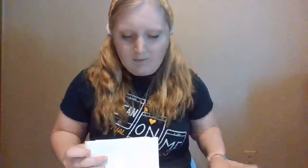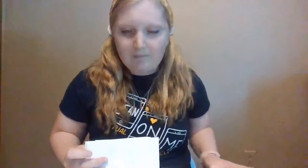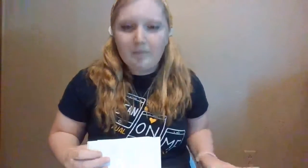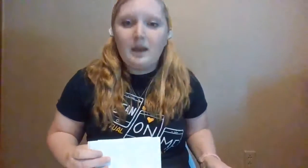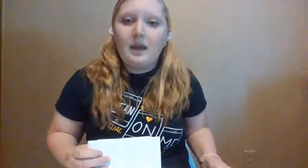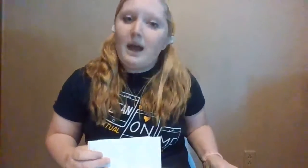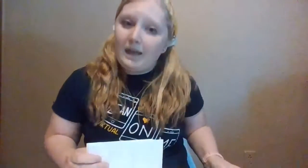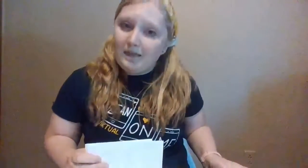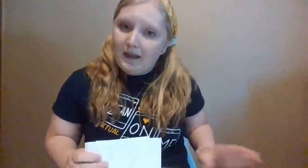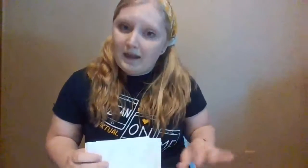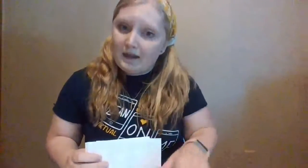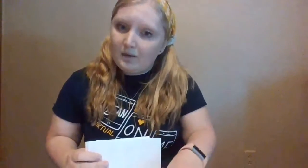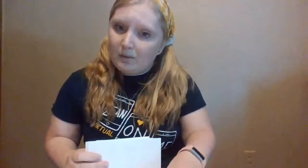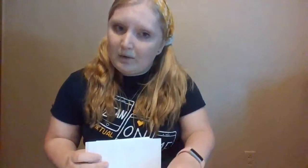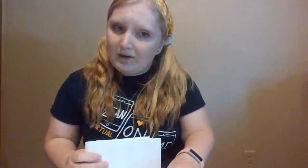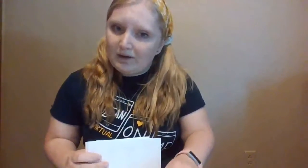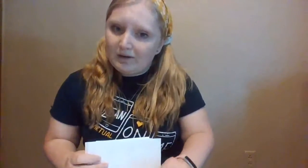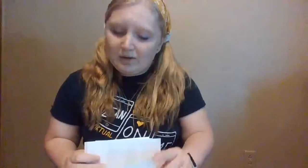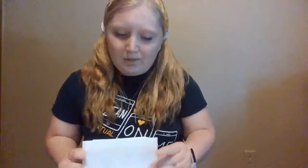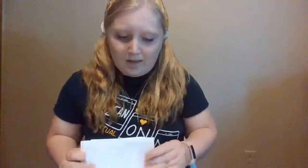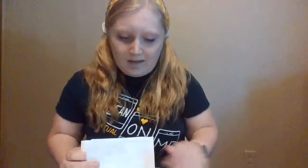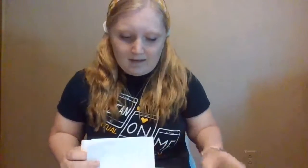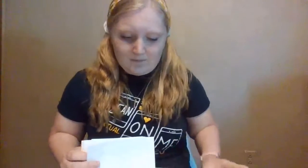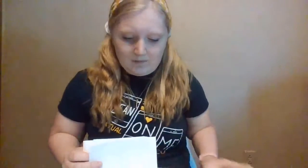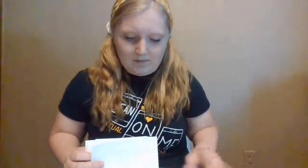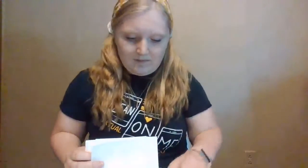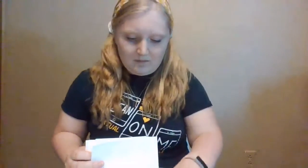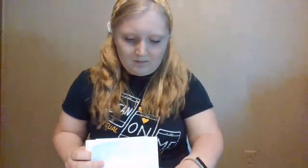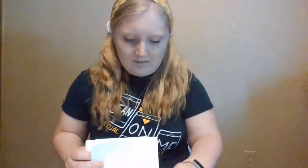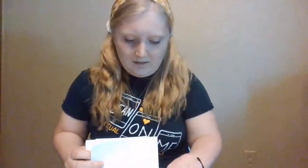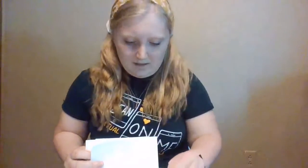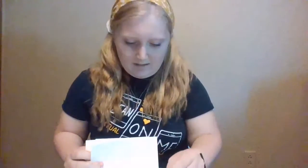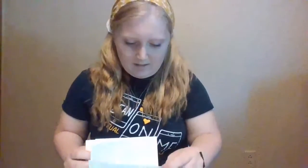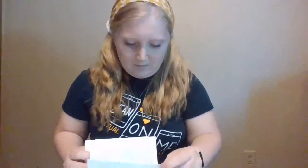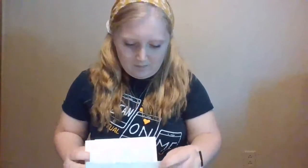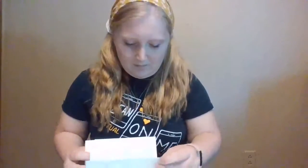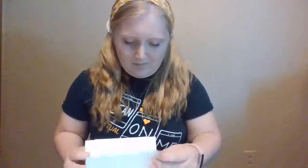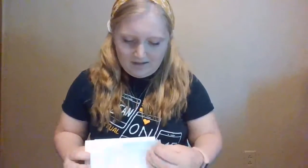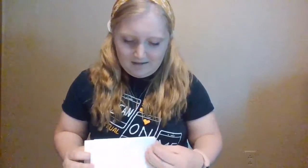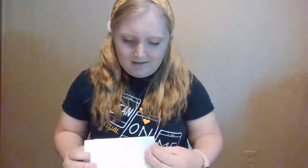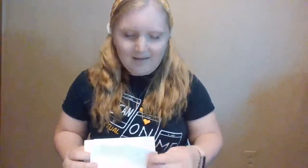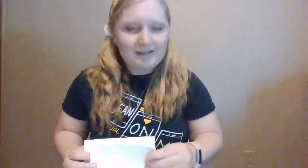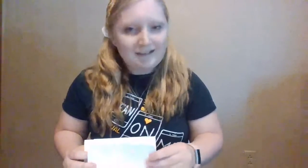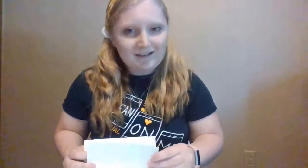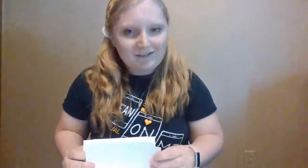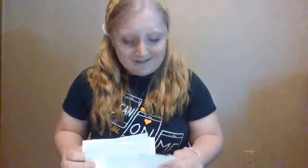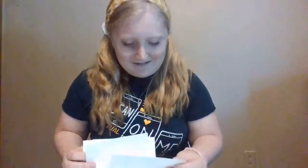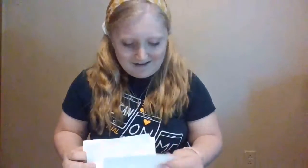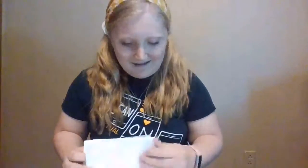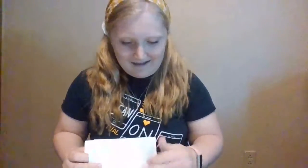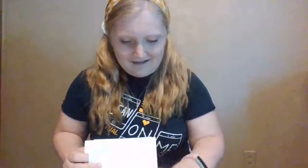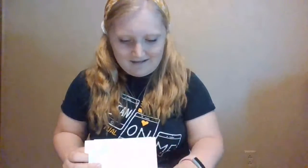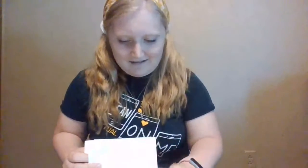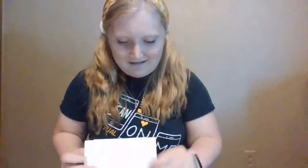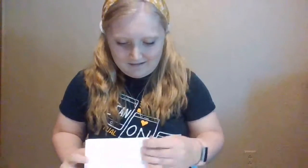Um, and then what we're going to do is we'll listen to a song and then we will be done for today.